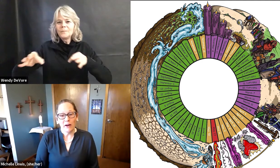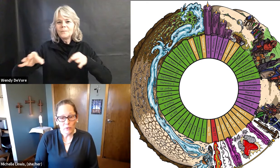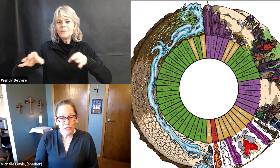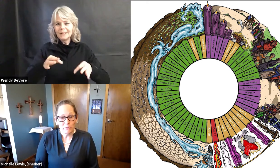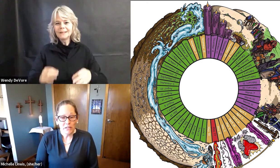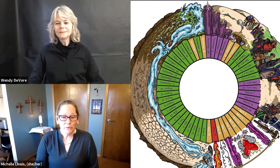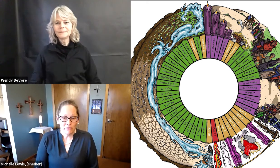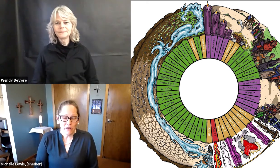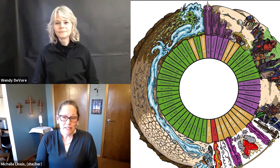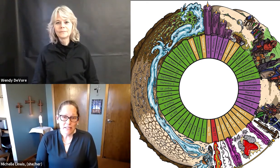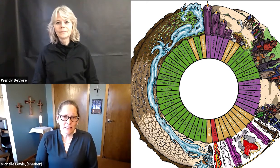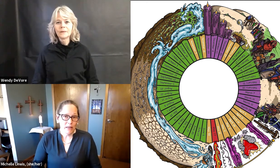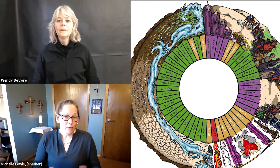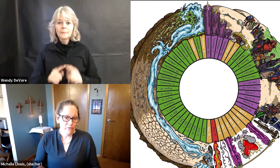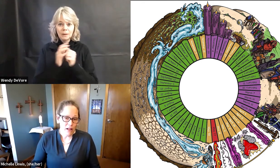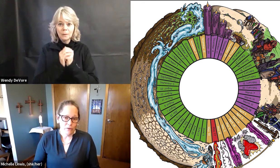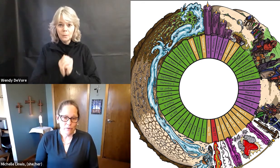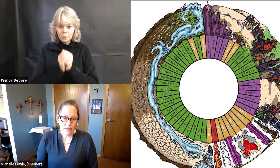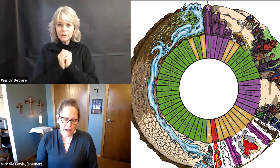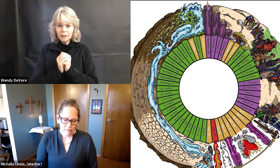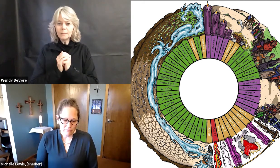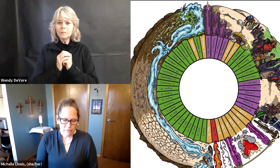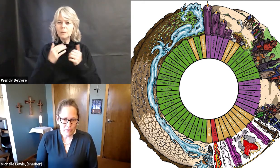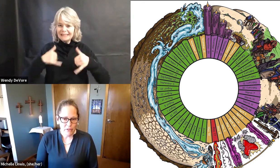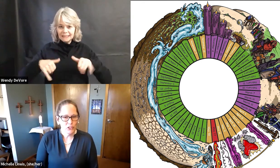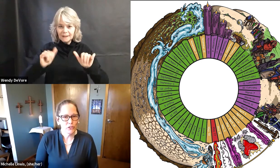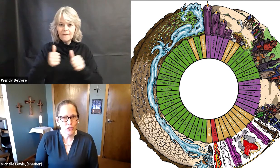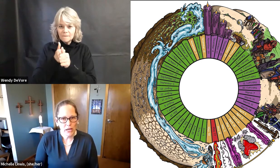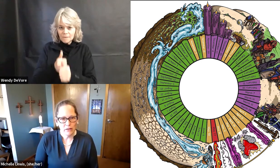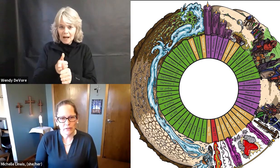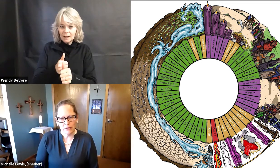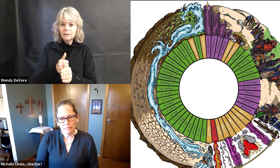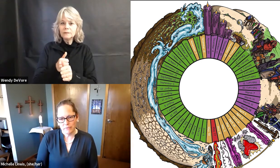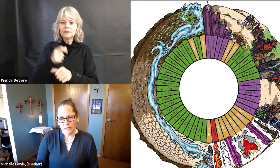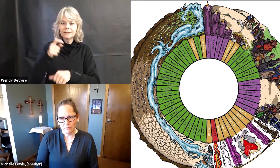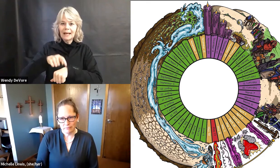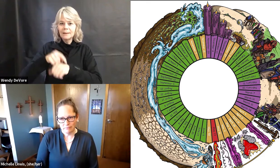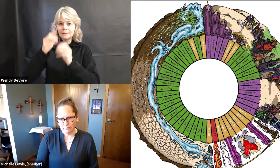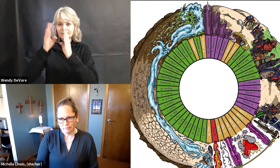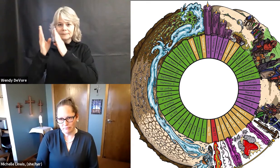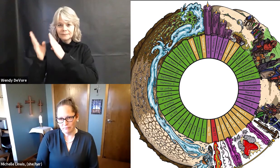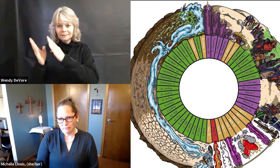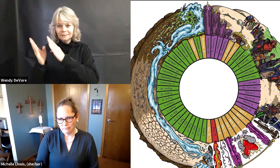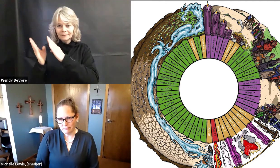But our worship does reflect that we follow that sort of the church calendar. So,